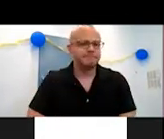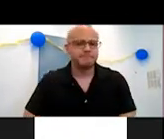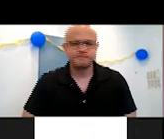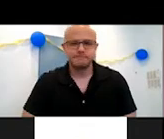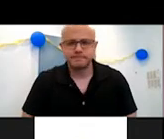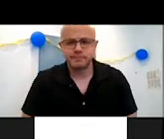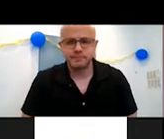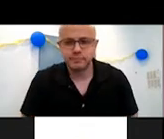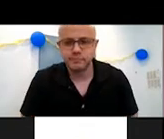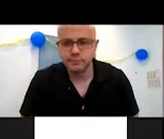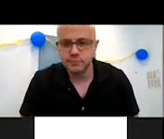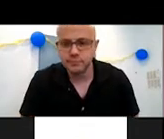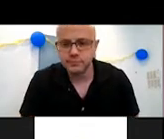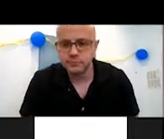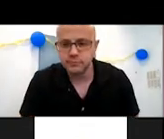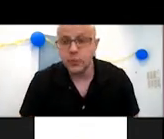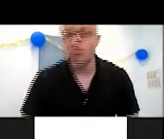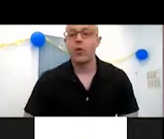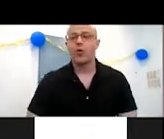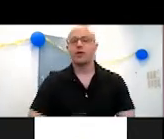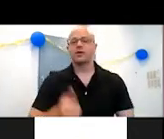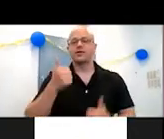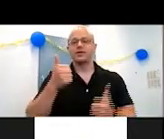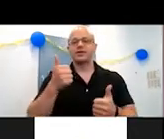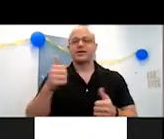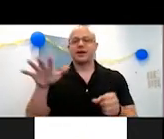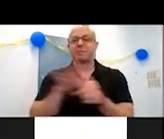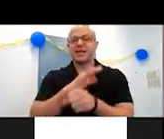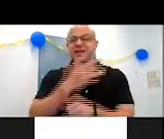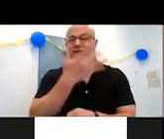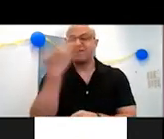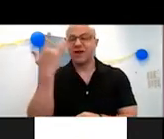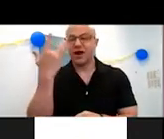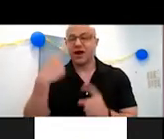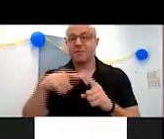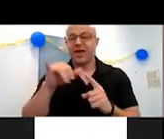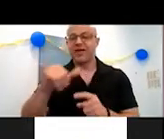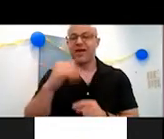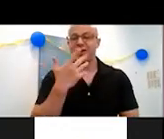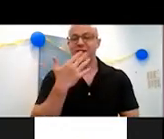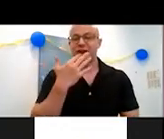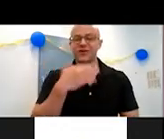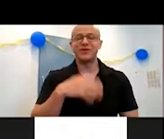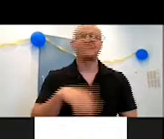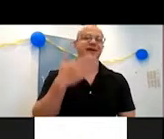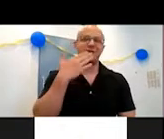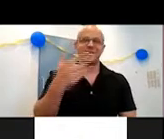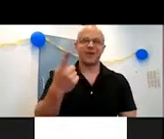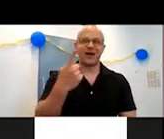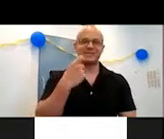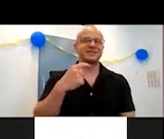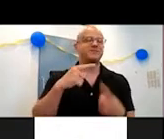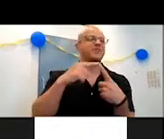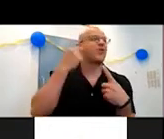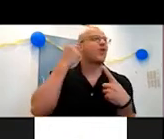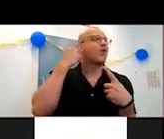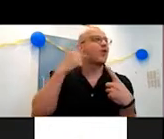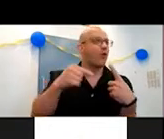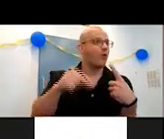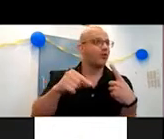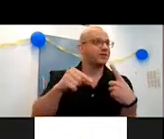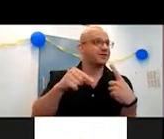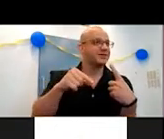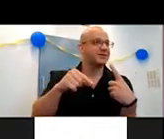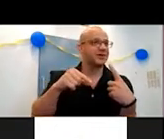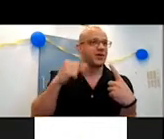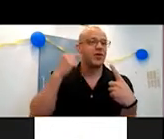I encourage you to practice every single day, however you can. Oh, look at that. I completely forgot about the